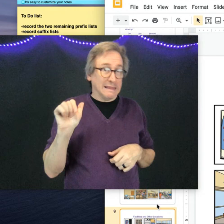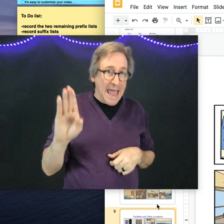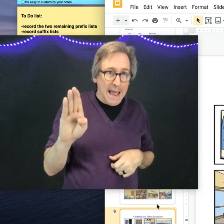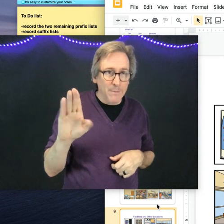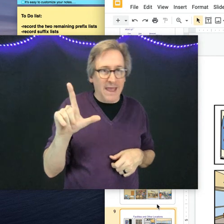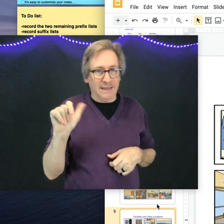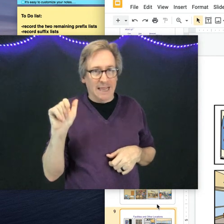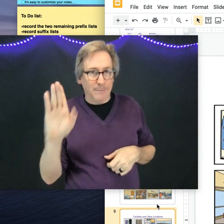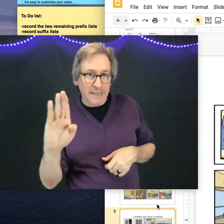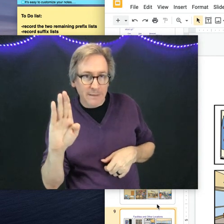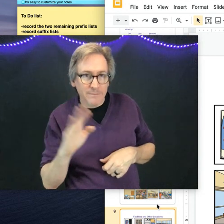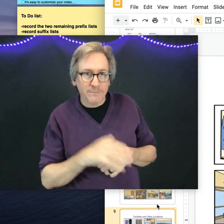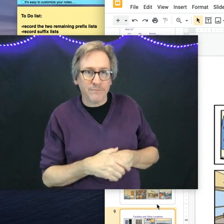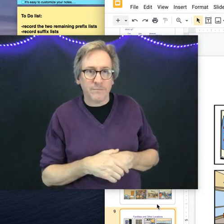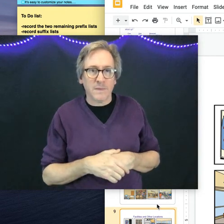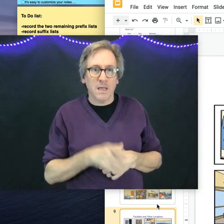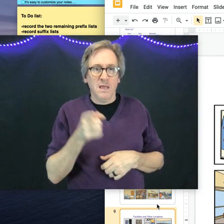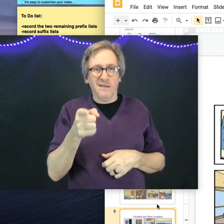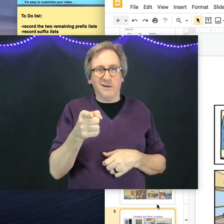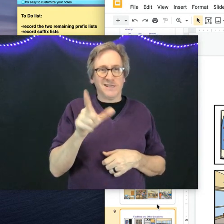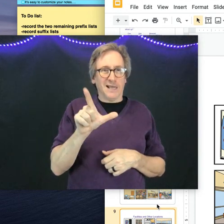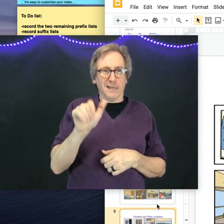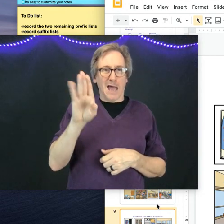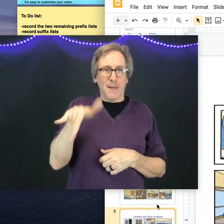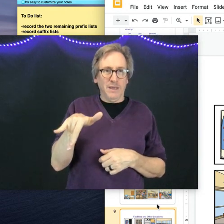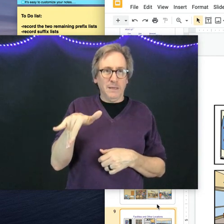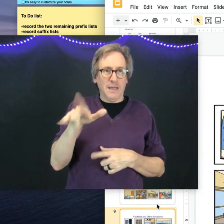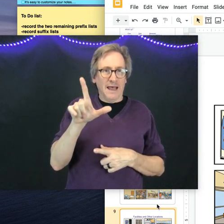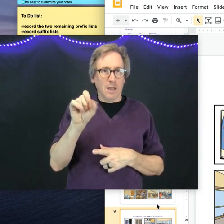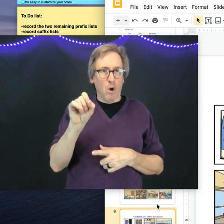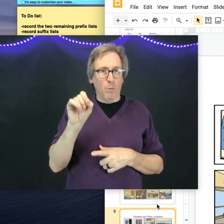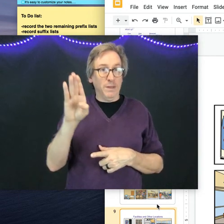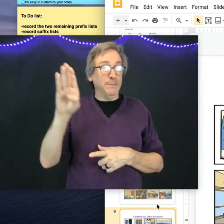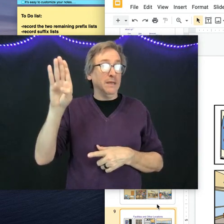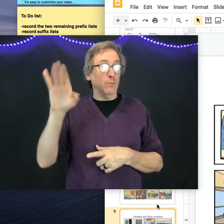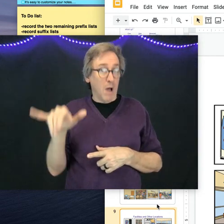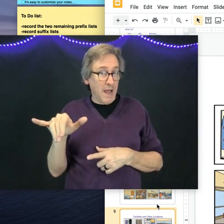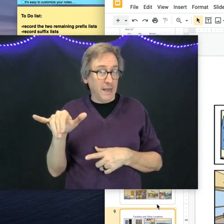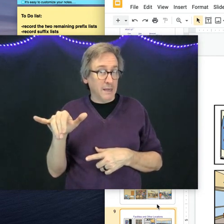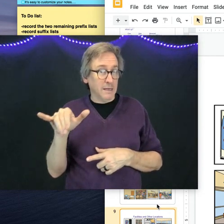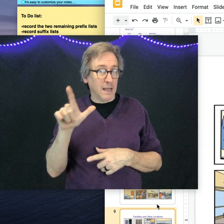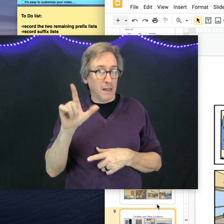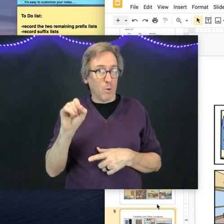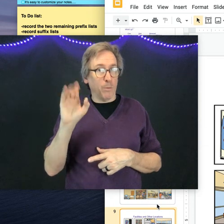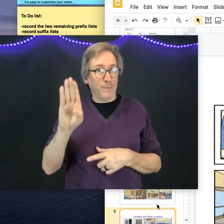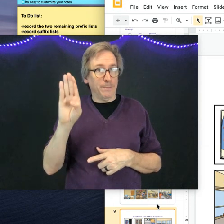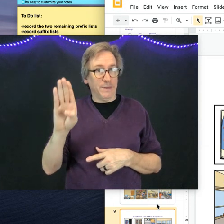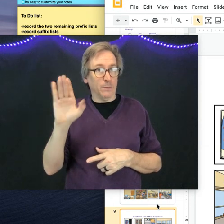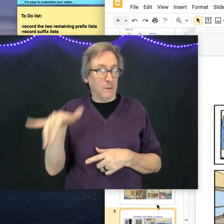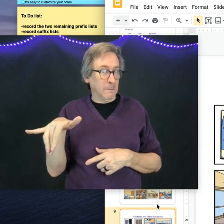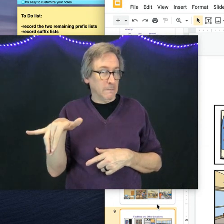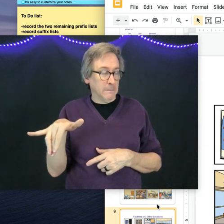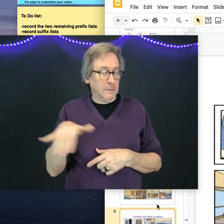or lab, LAB. There's a lobby, LOBBY,